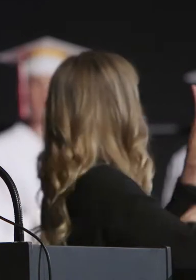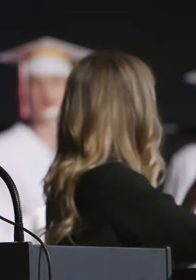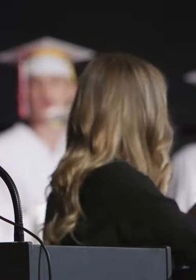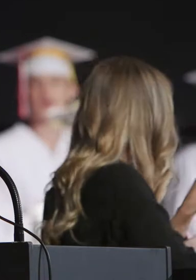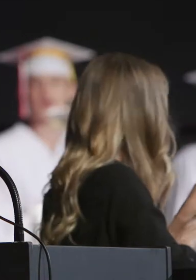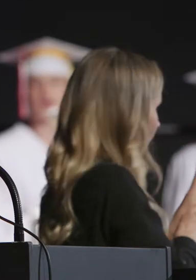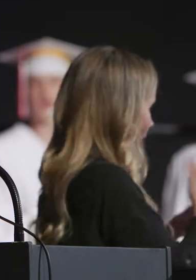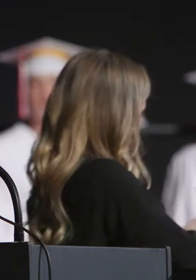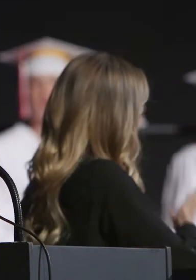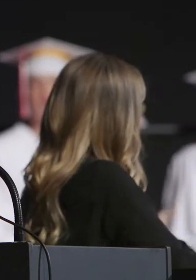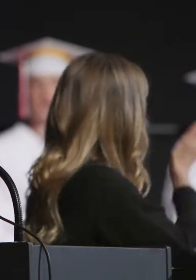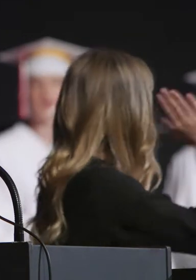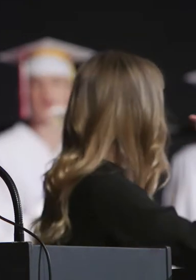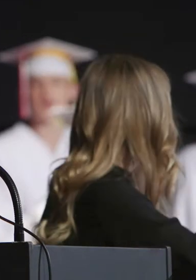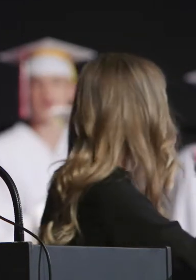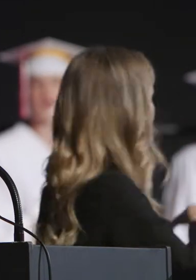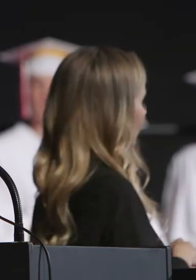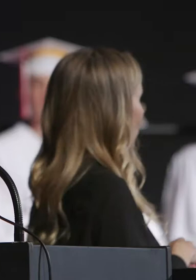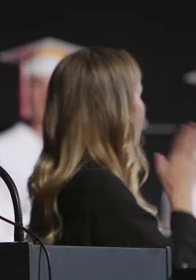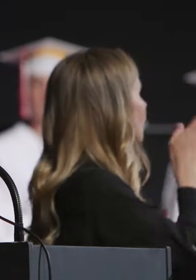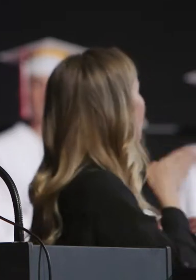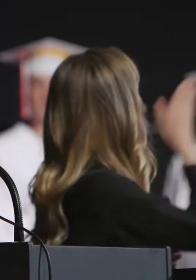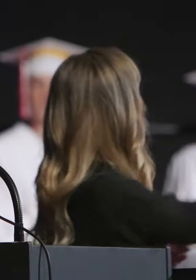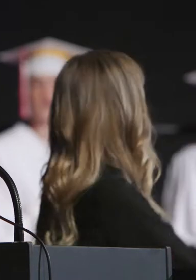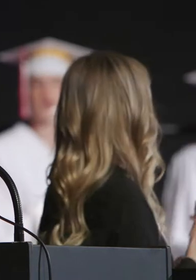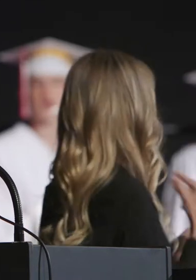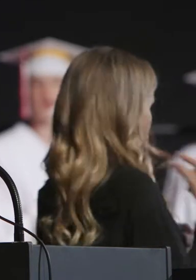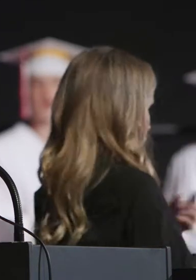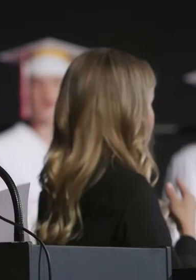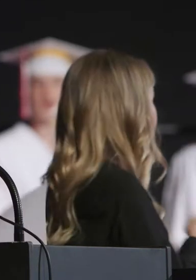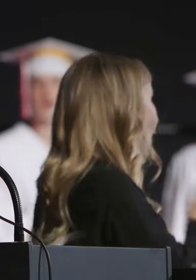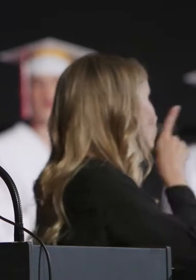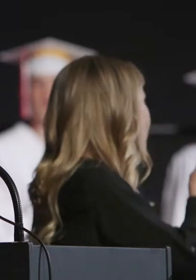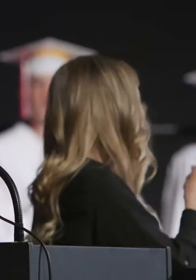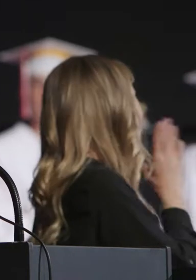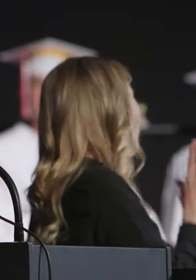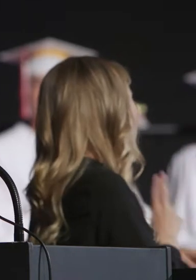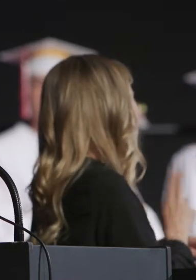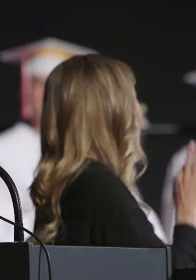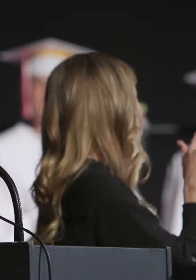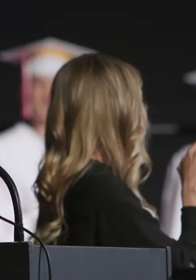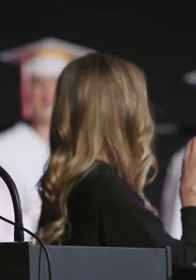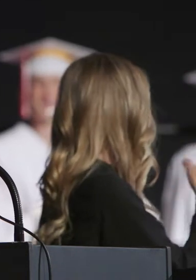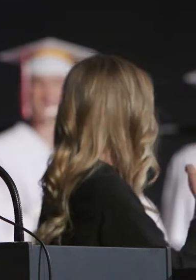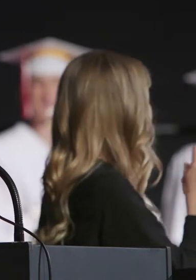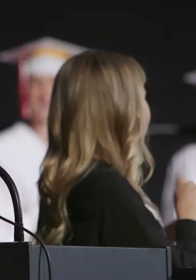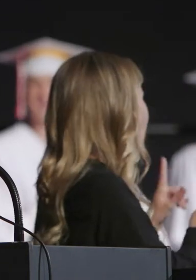sophisticated speeches suitable for studying by future generations, but in reality, they'll use cliches which are suitable for Hallmark.